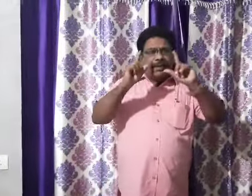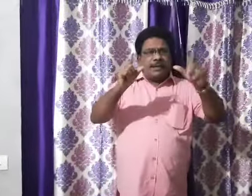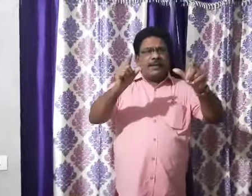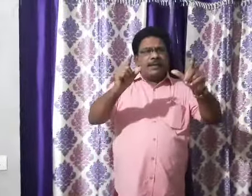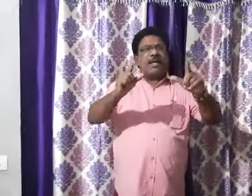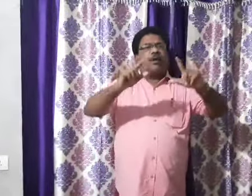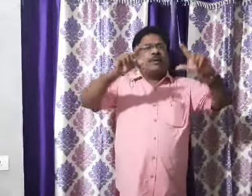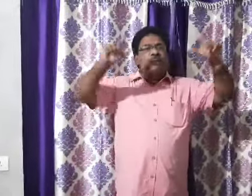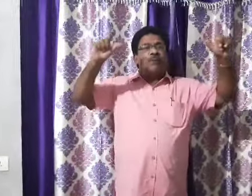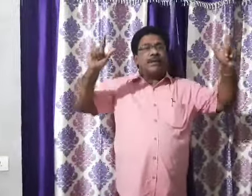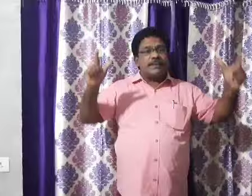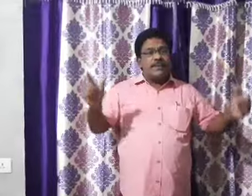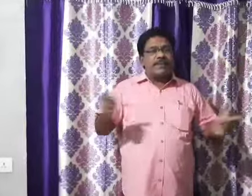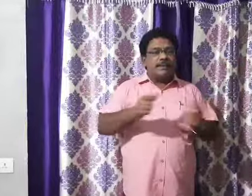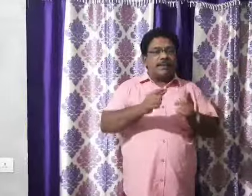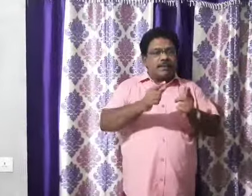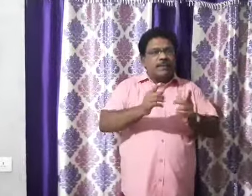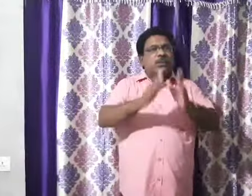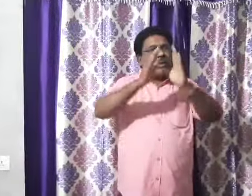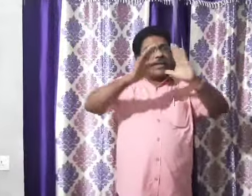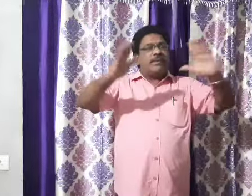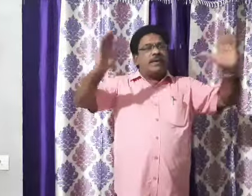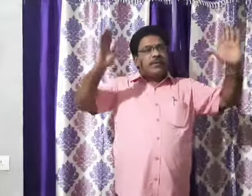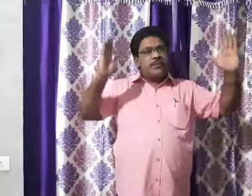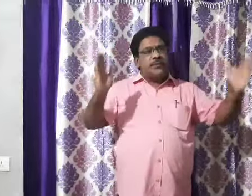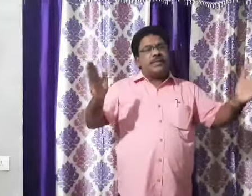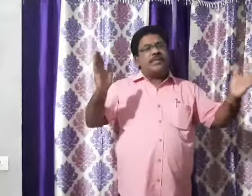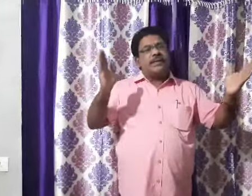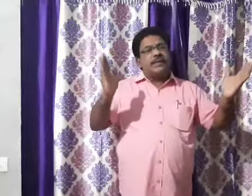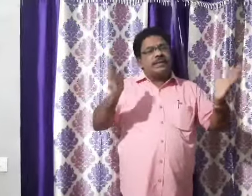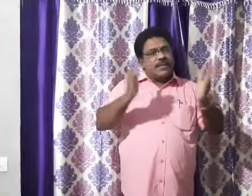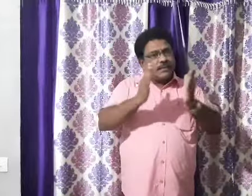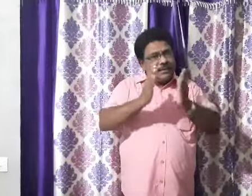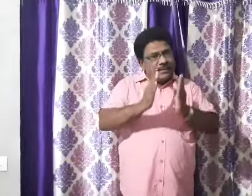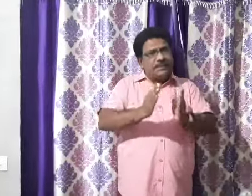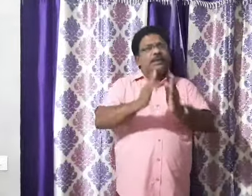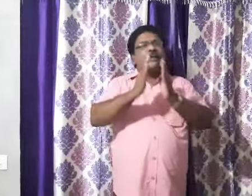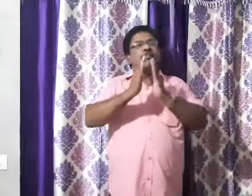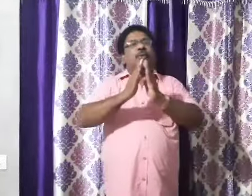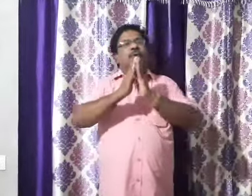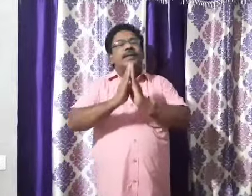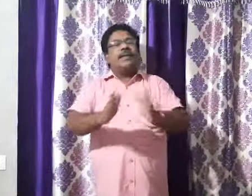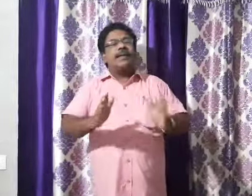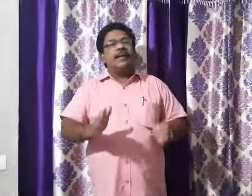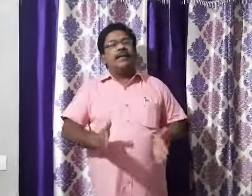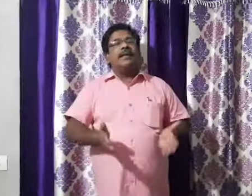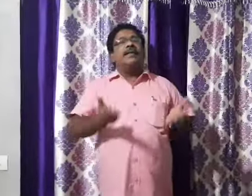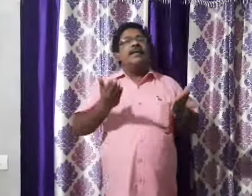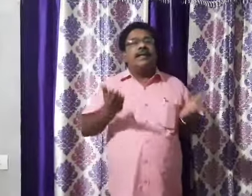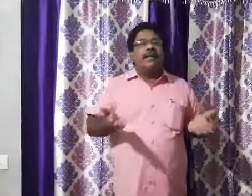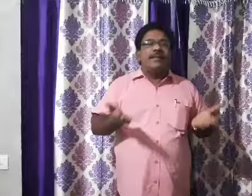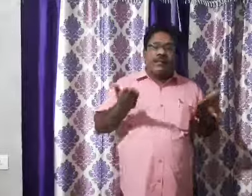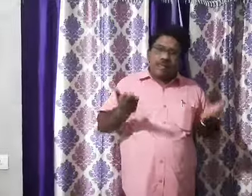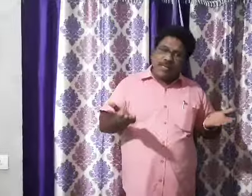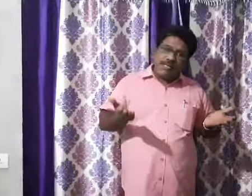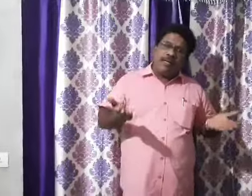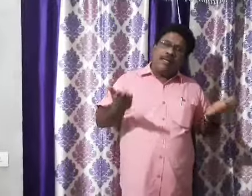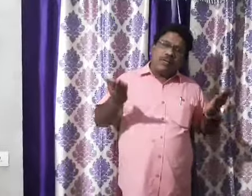a year, how much production is done? The total value of goods and services produced in a country in a year. It is known as